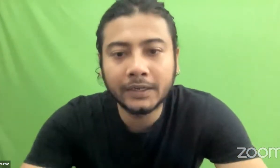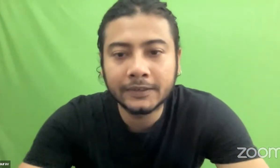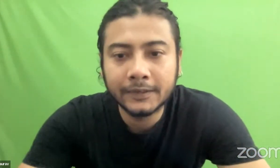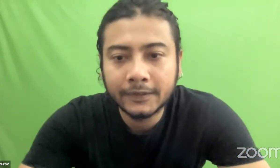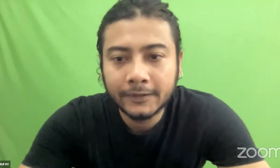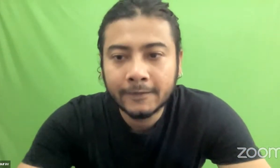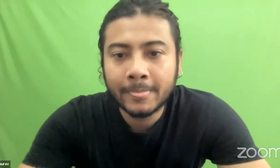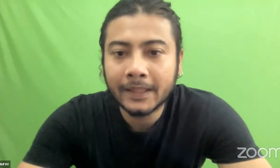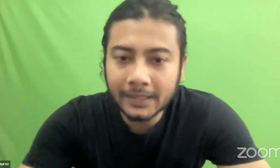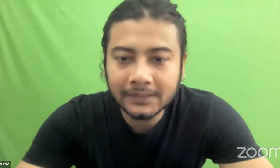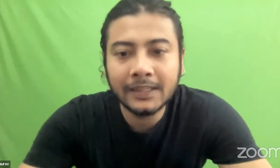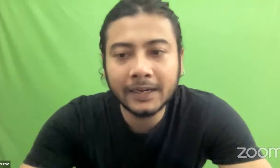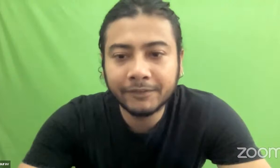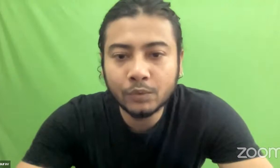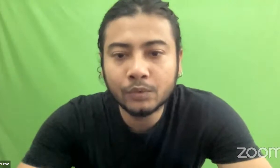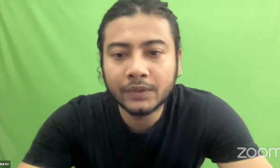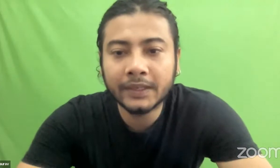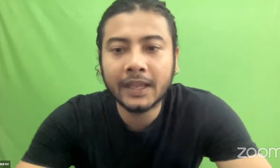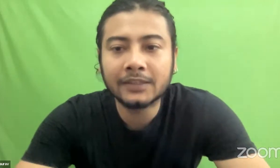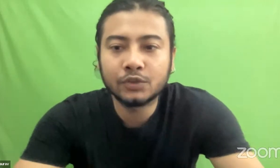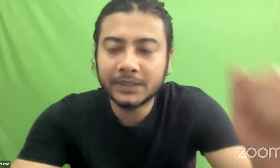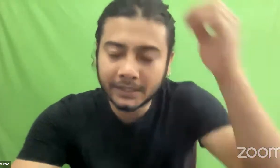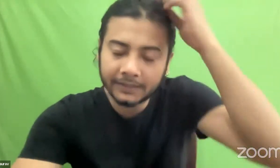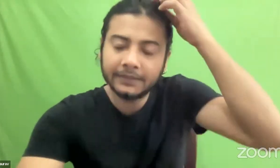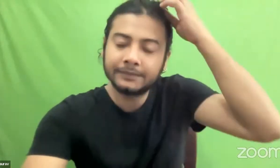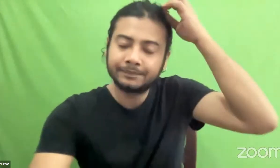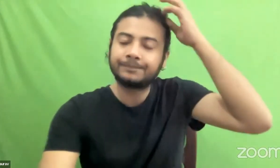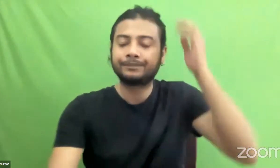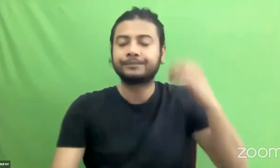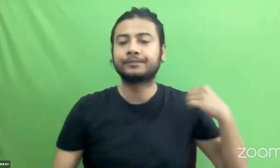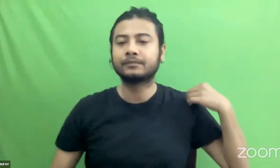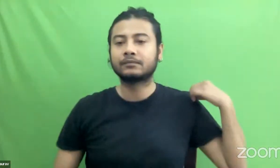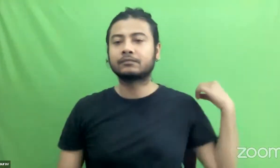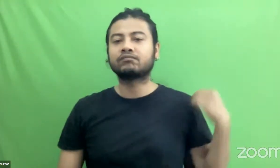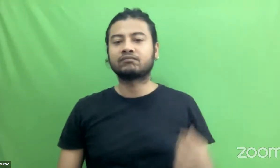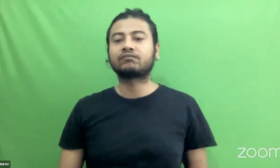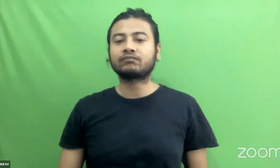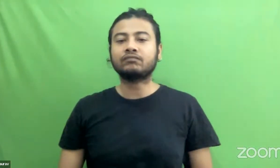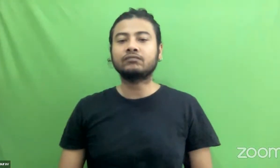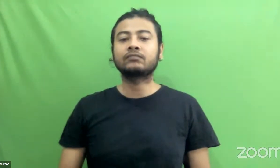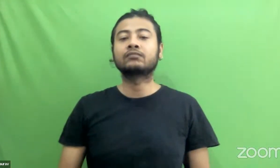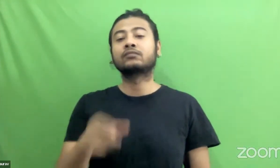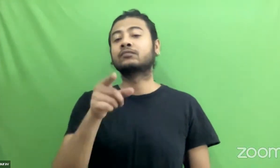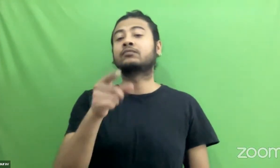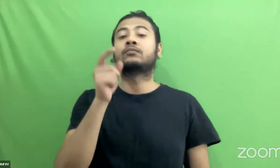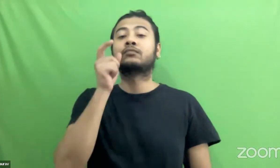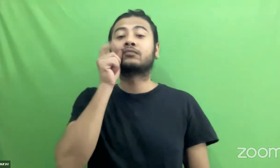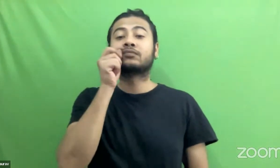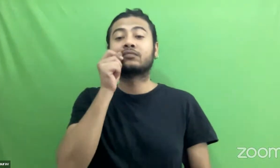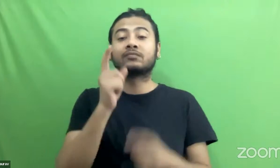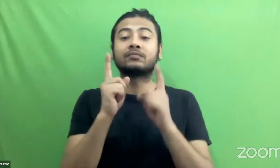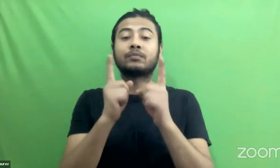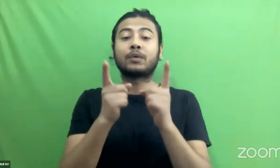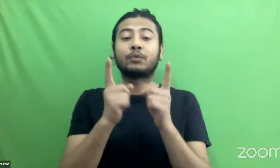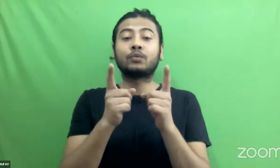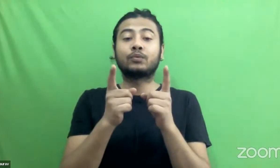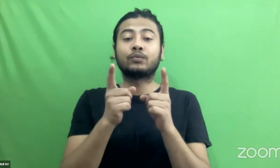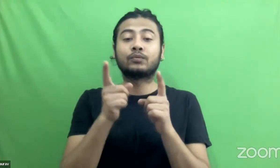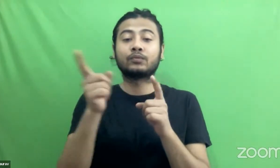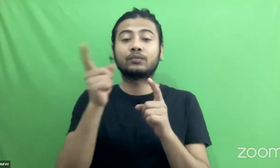view. Yeah, yes, so that view thing has to be checked. So Acharya Prabhu, if you are there, if you can kindly record it only in the speaker view.